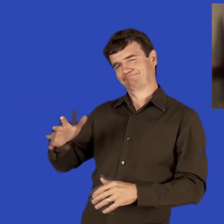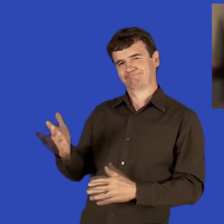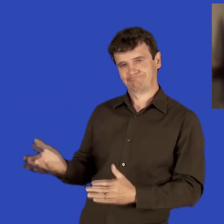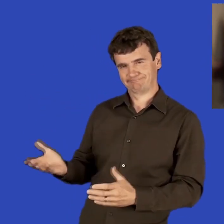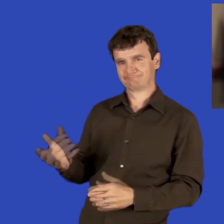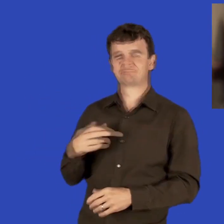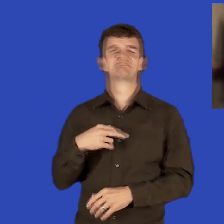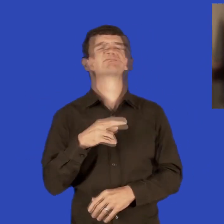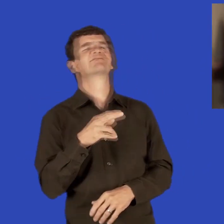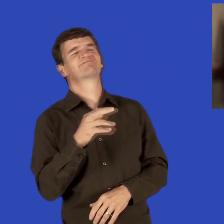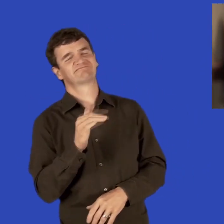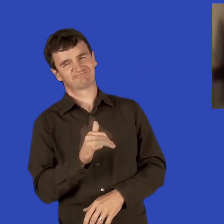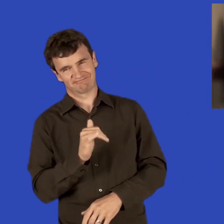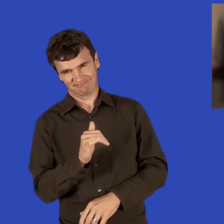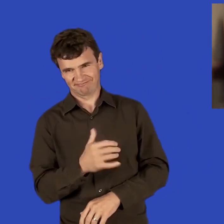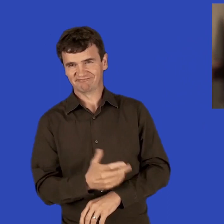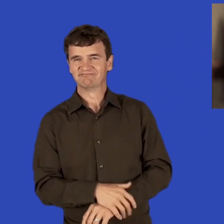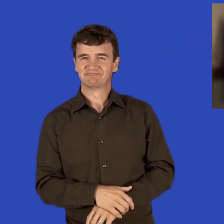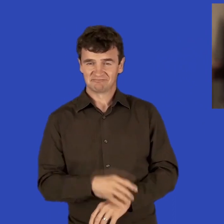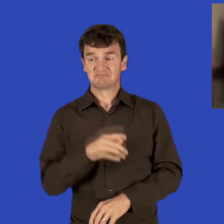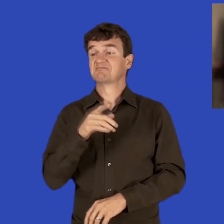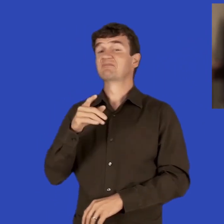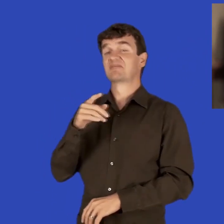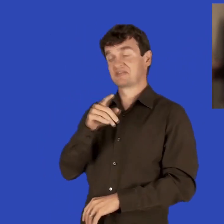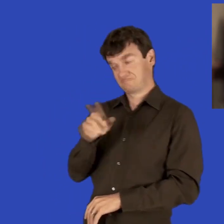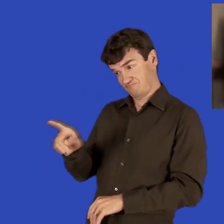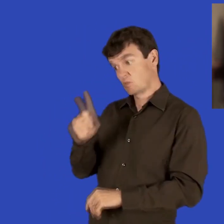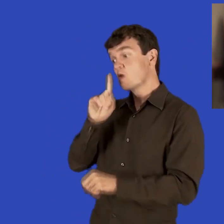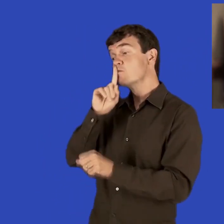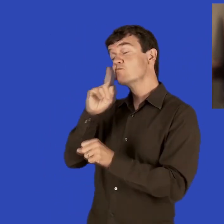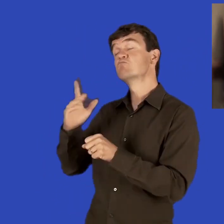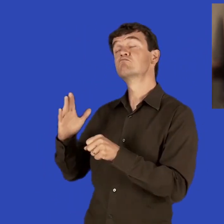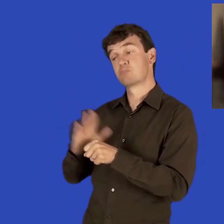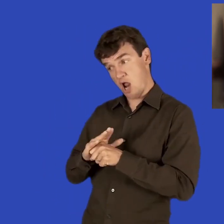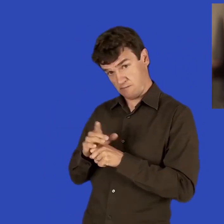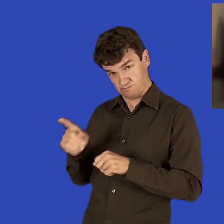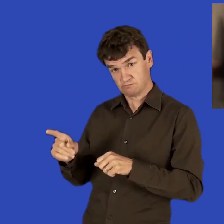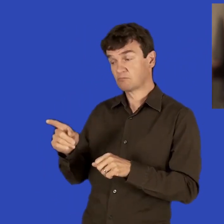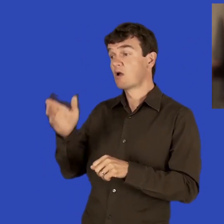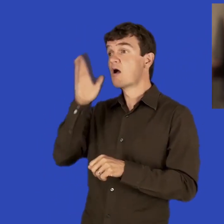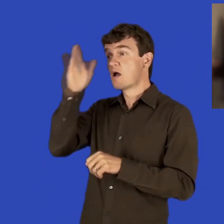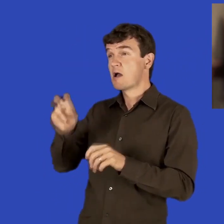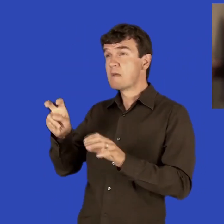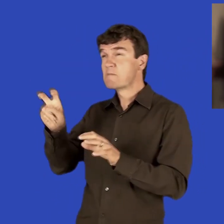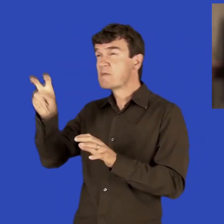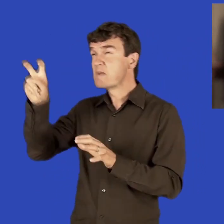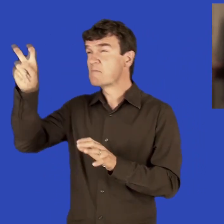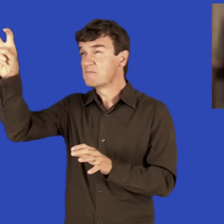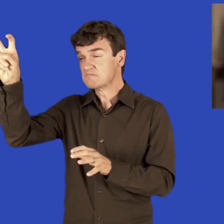is not in organizing or administering. And he said, so I want you to promise me that if you ever get yourself into a position